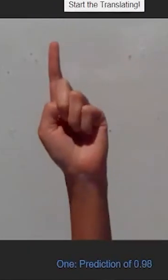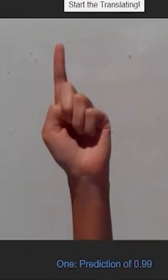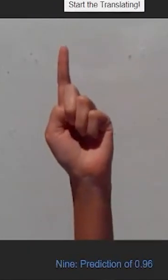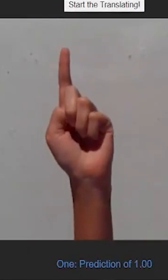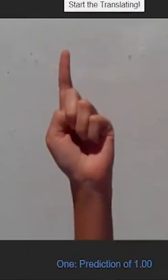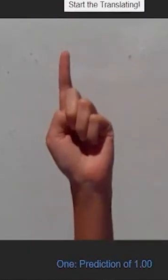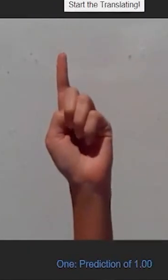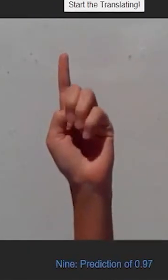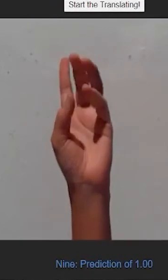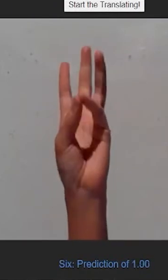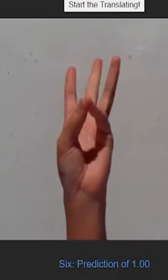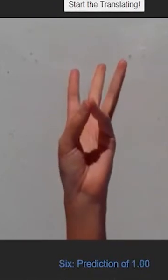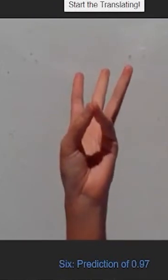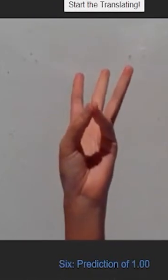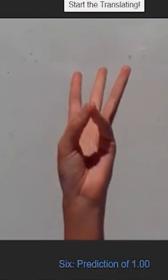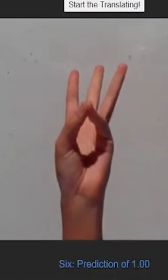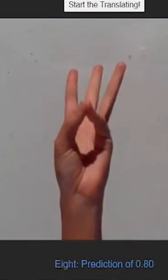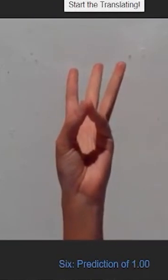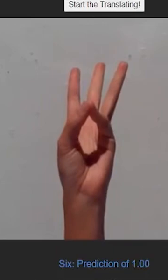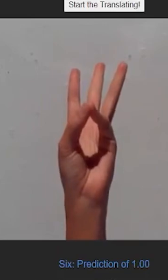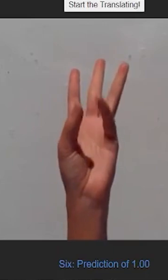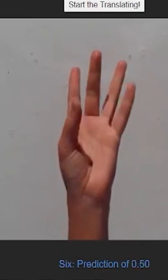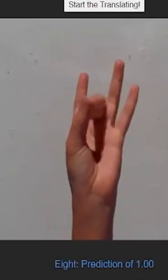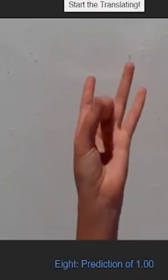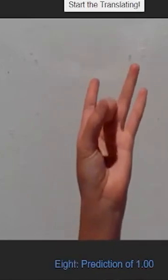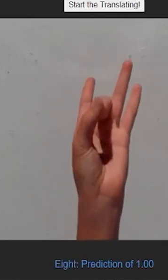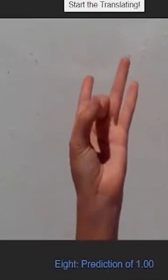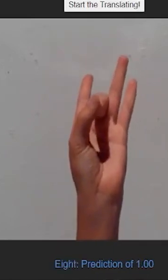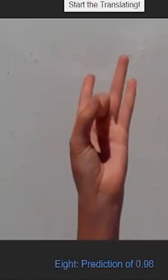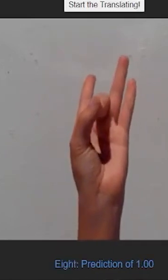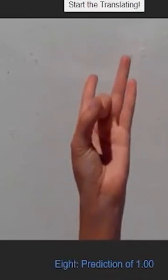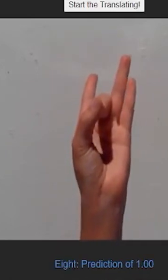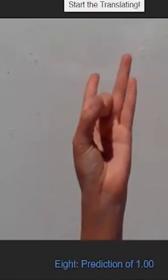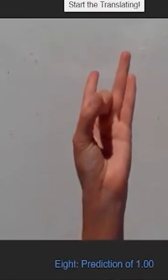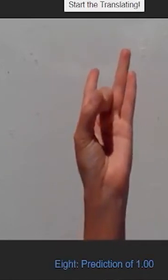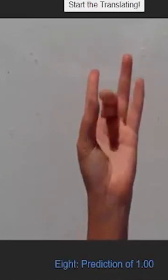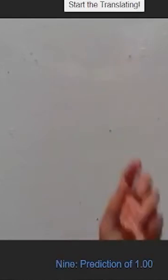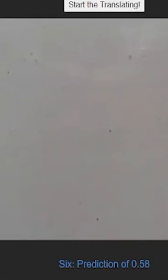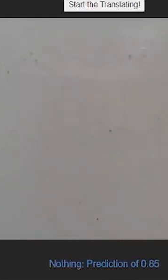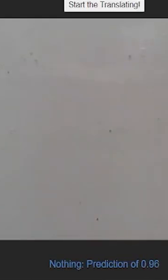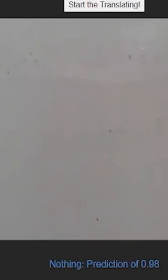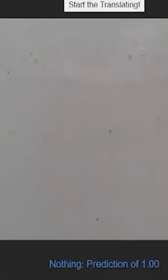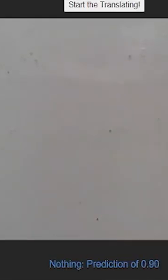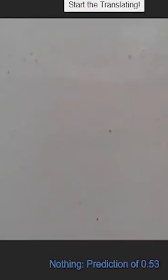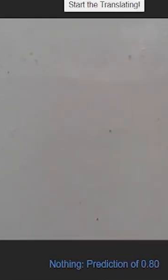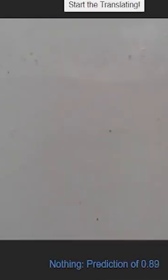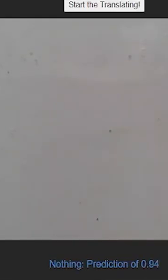available to look at, explore, take in.